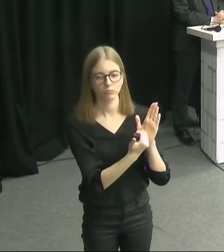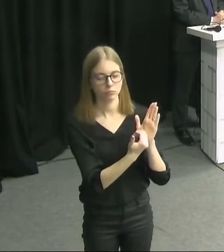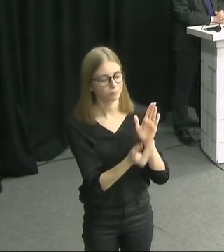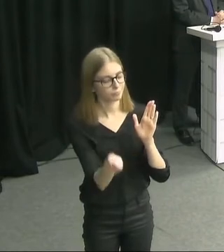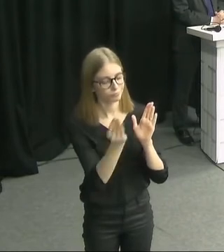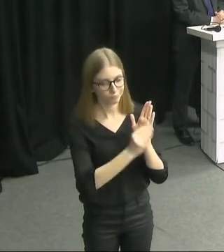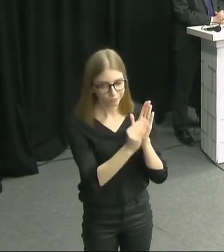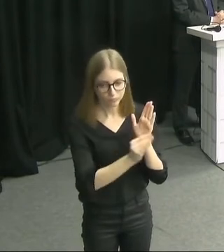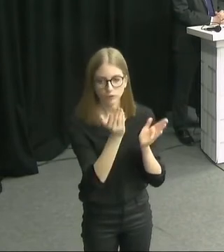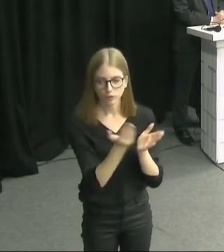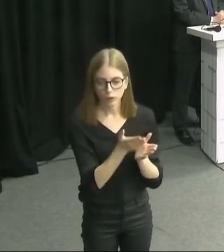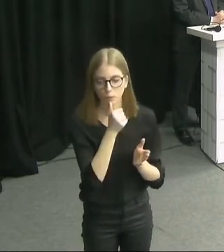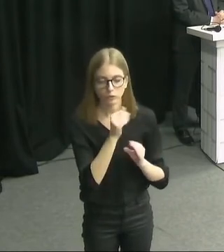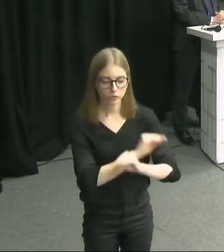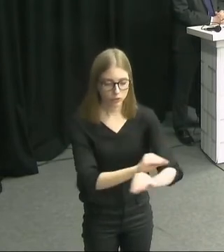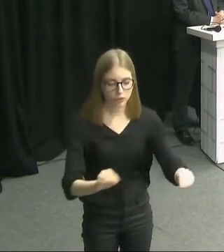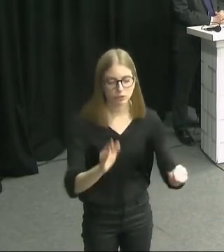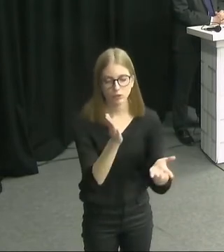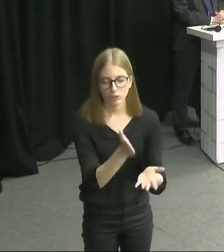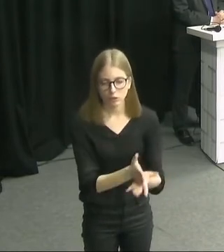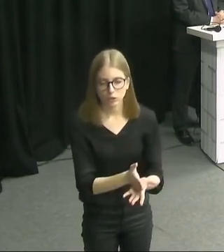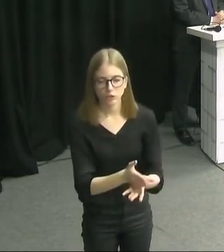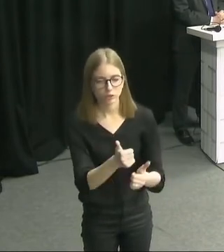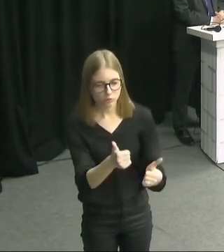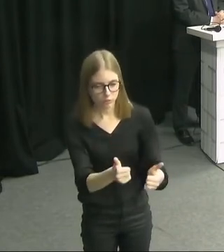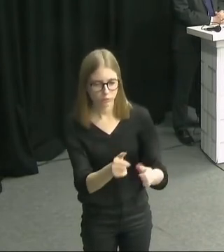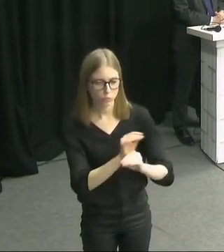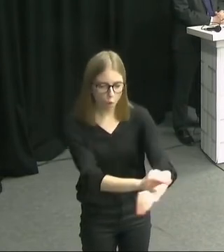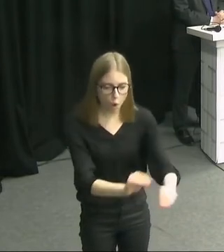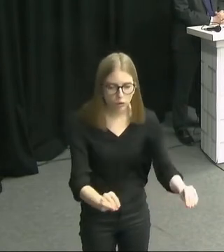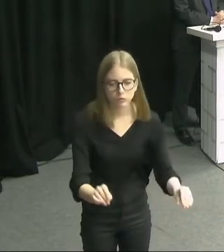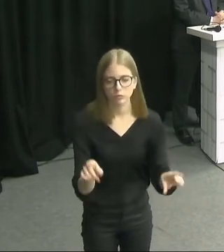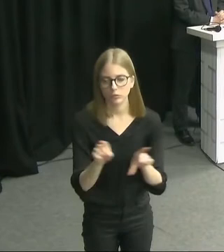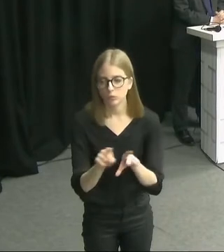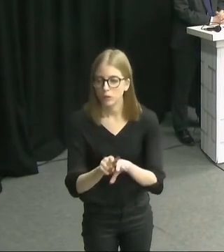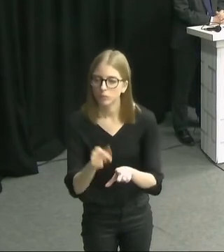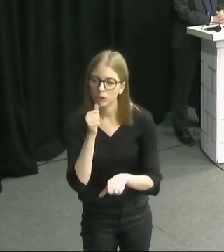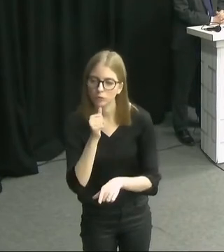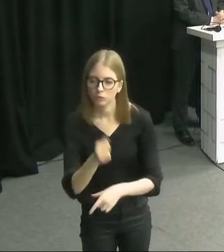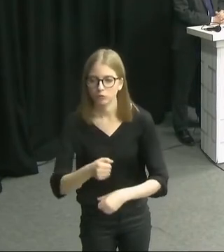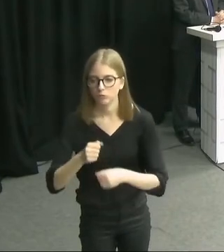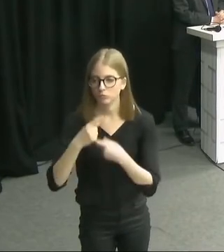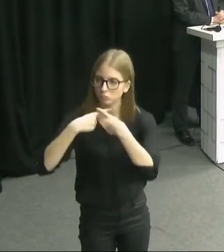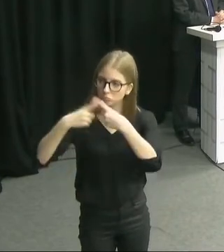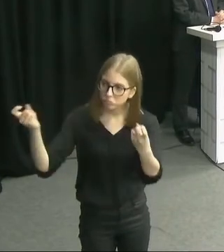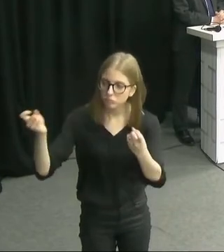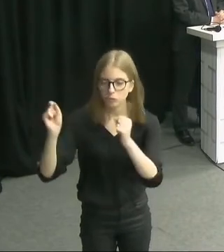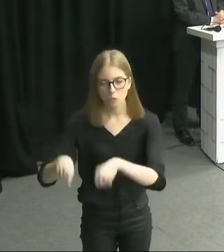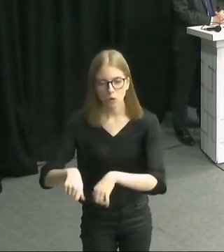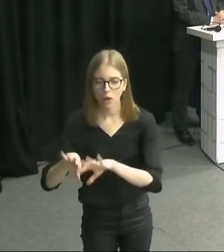scientist. There are also certain requirements related to publications. But everybody probably understands that